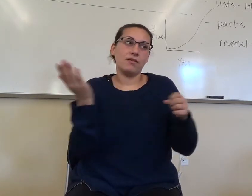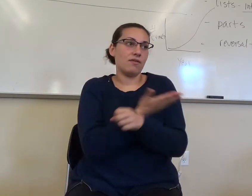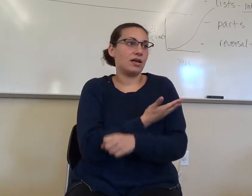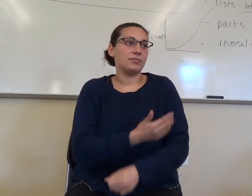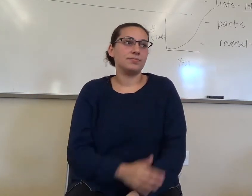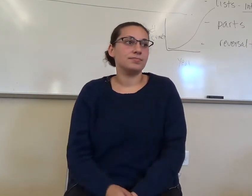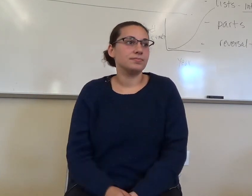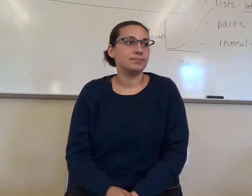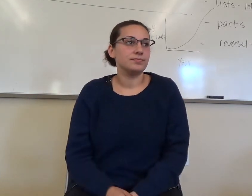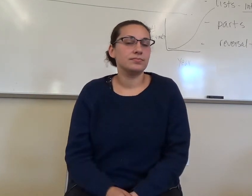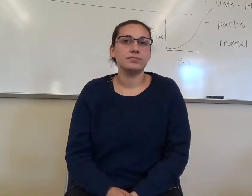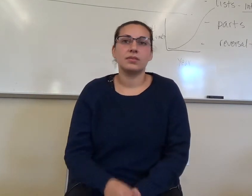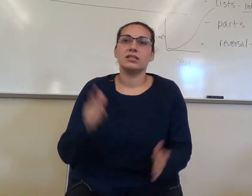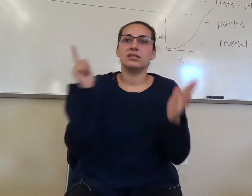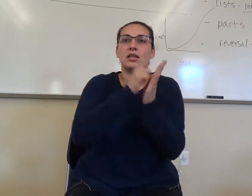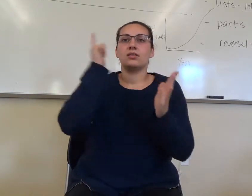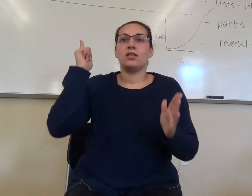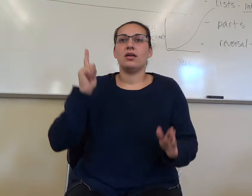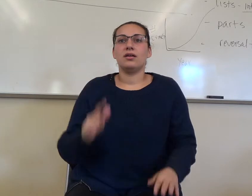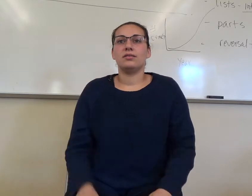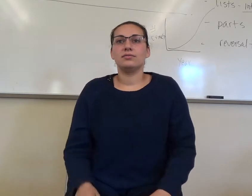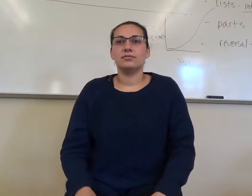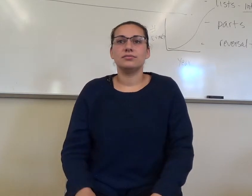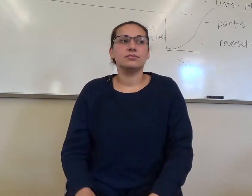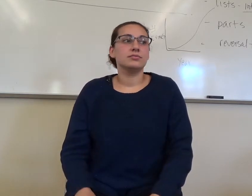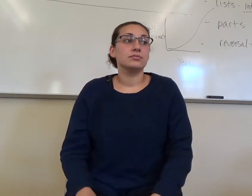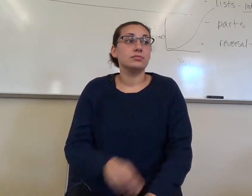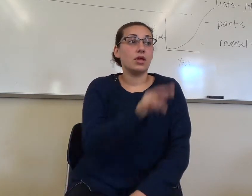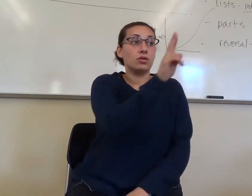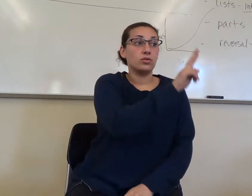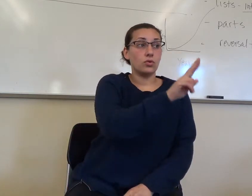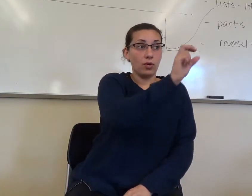Okay, so U.S.